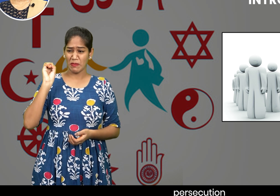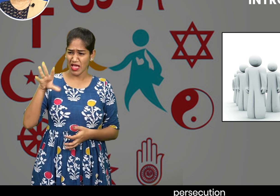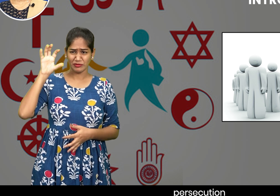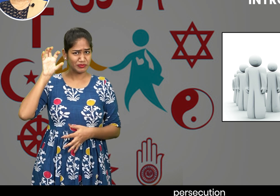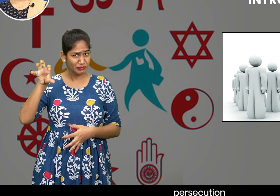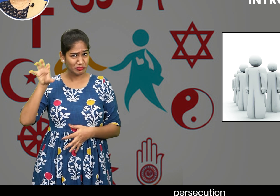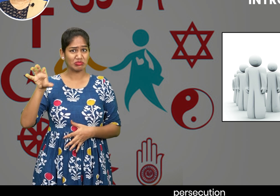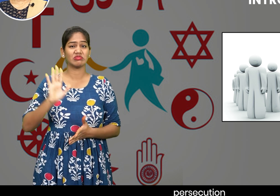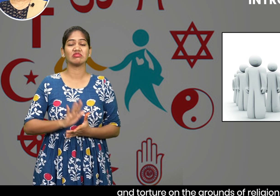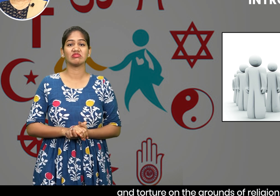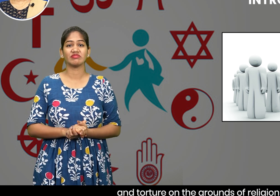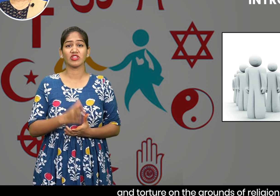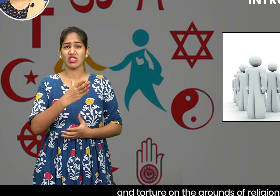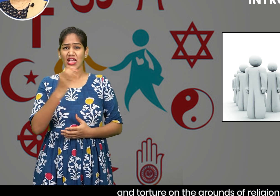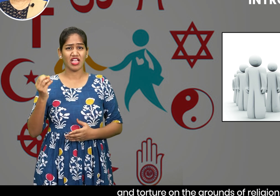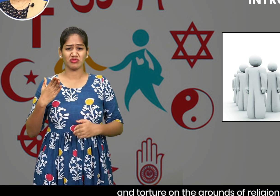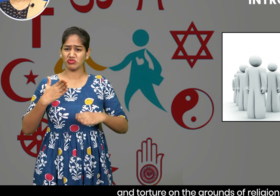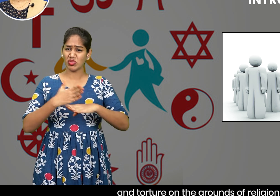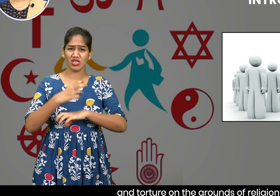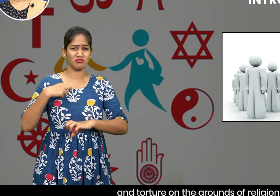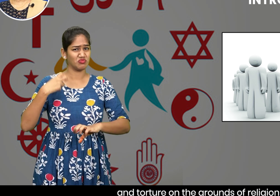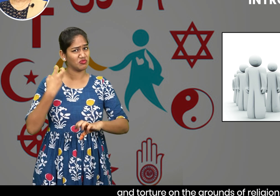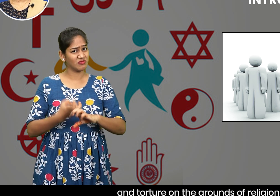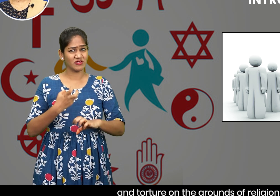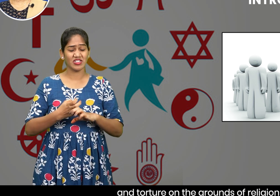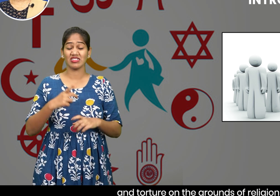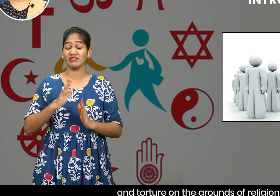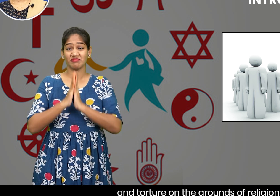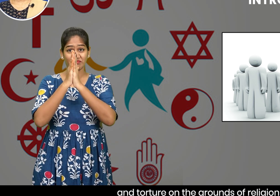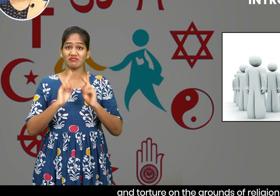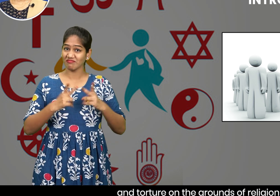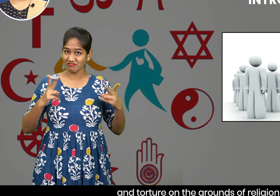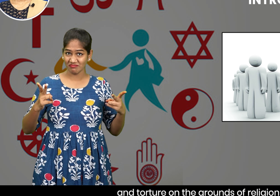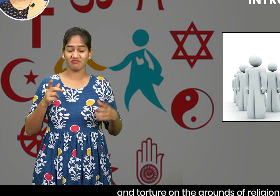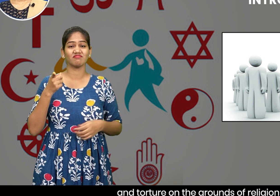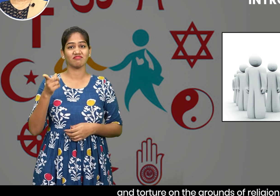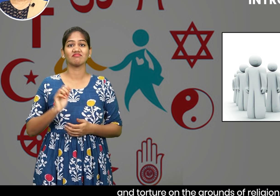persecution, and torture on the grounds of religion,